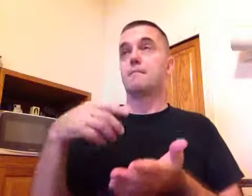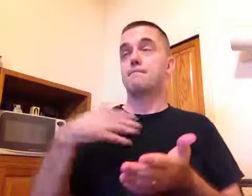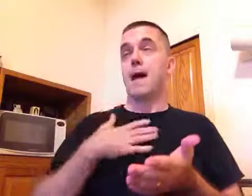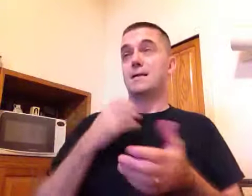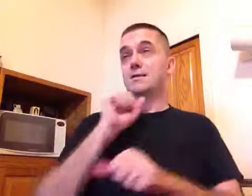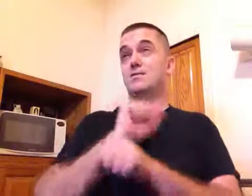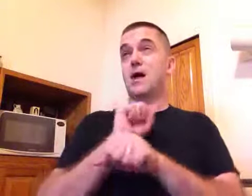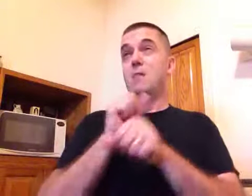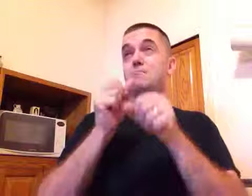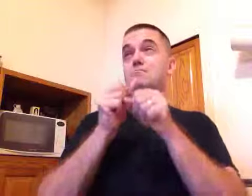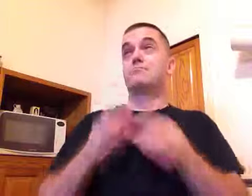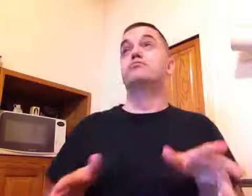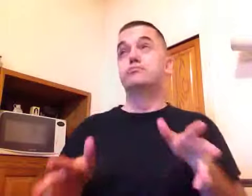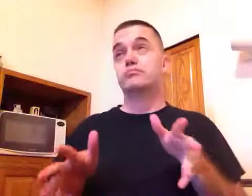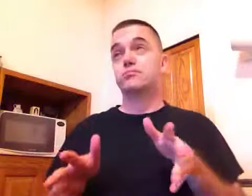And we were talking and wondered,